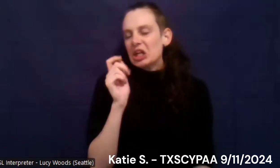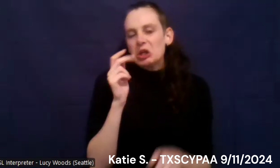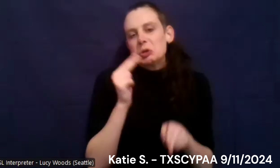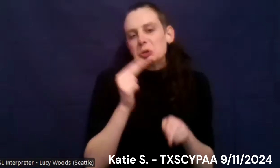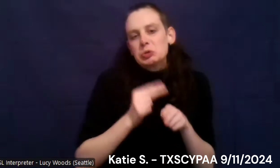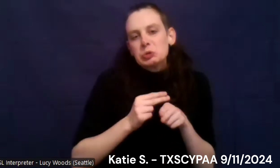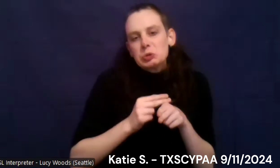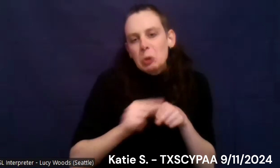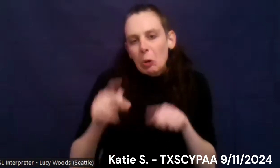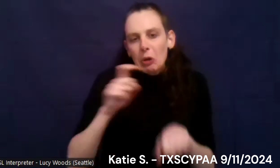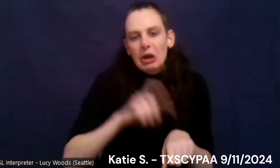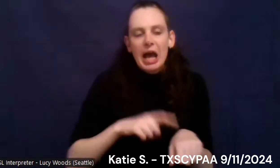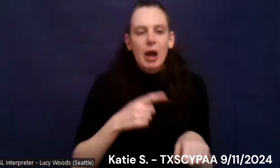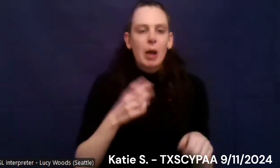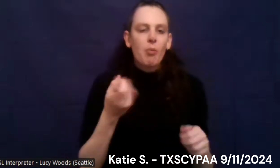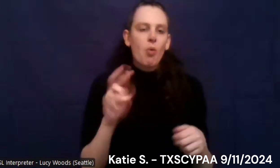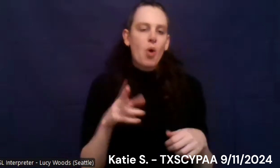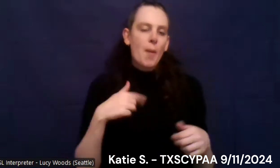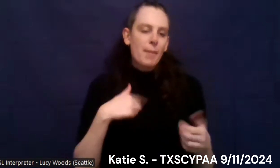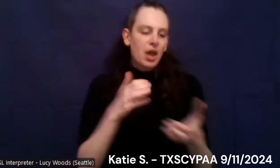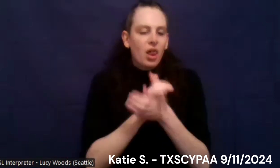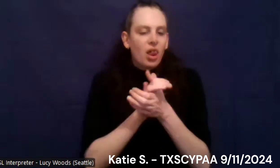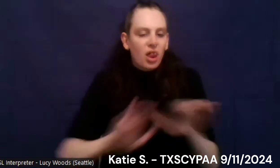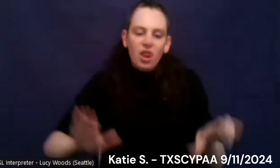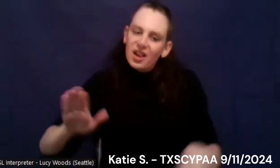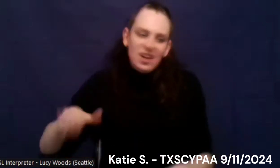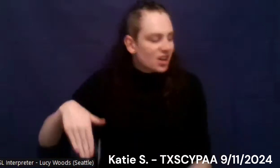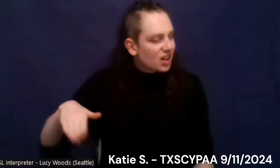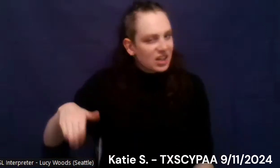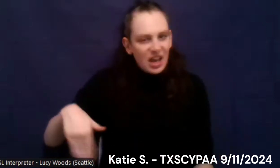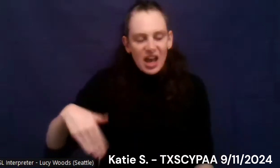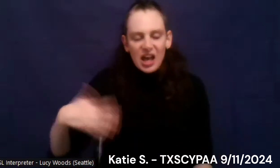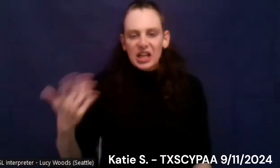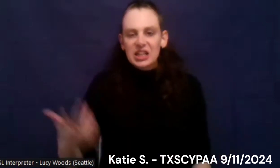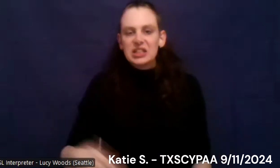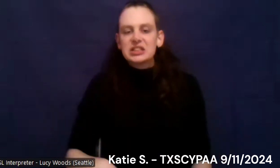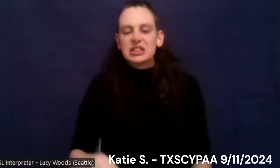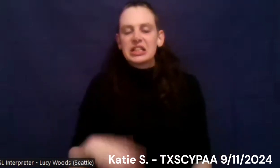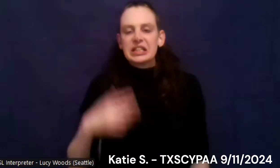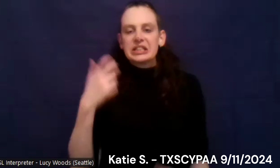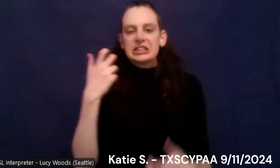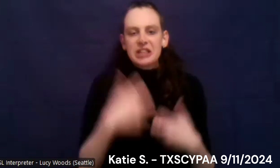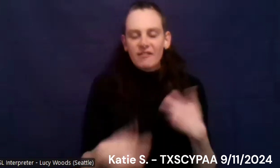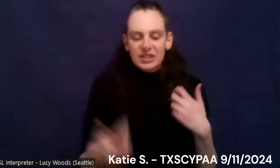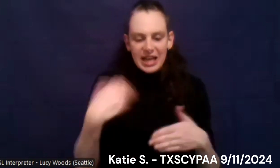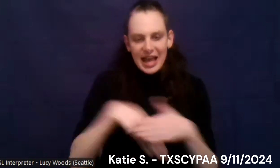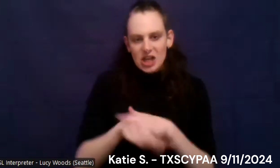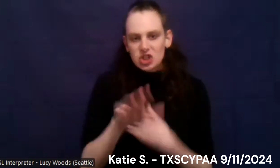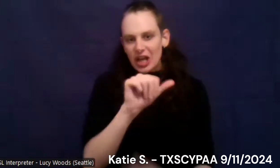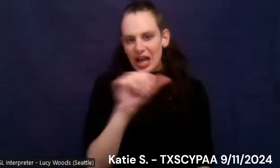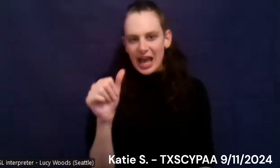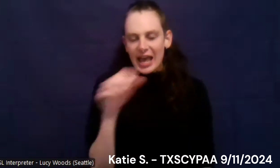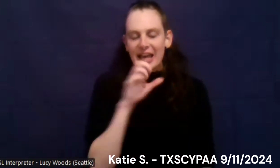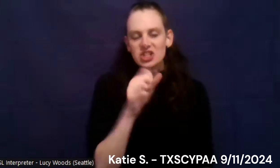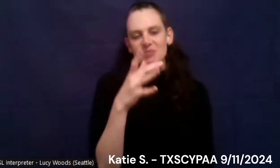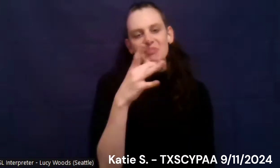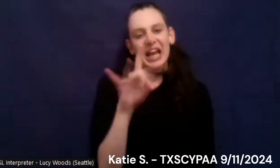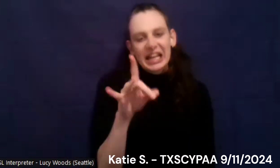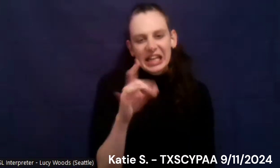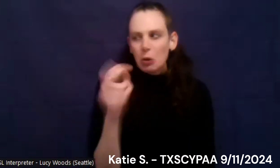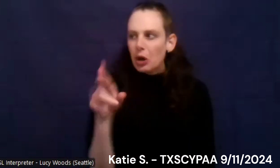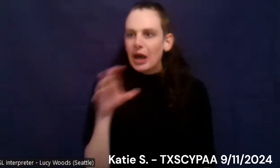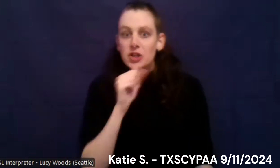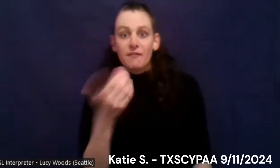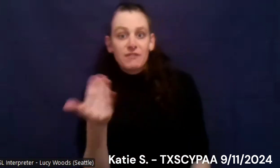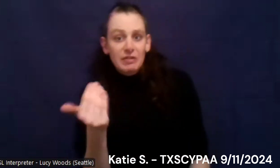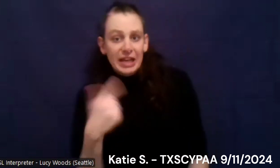gotten the divorce yet, or all of these things. It's hard to come in at 18 or 15. I've known people who came in